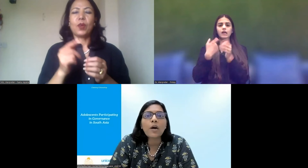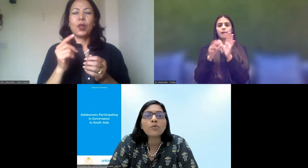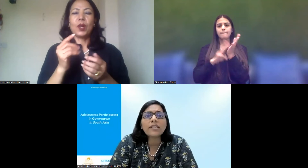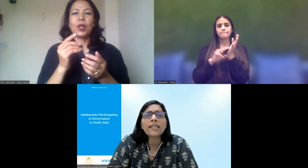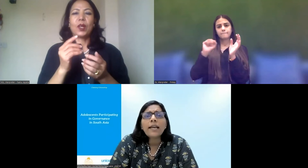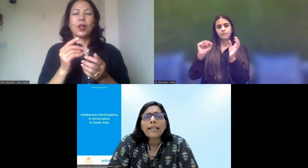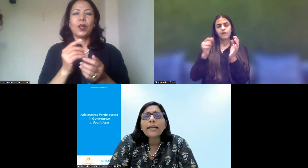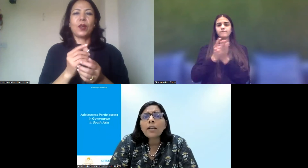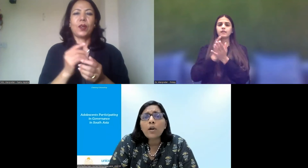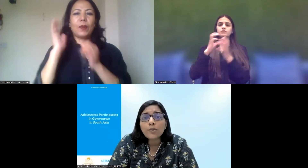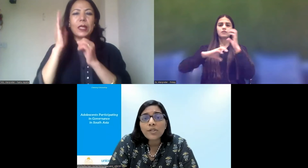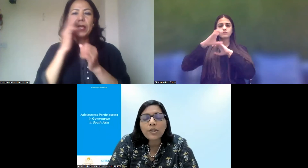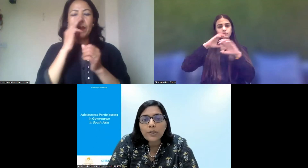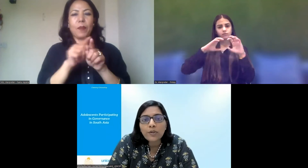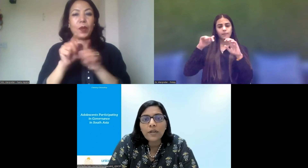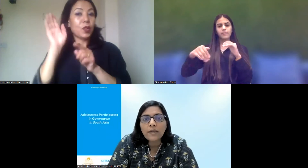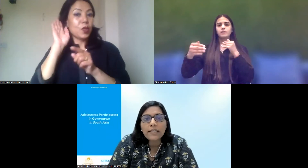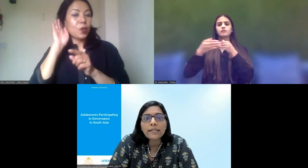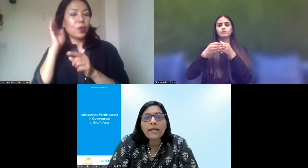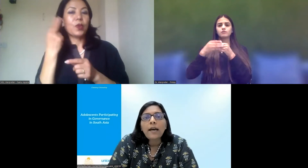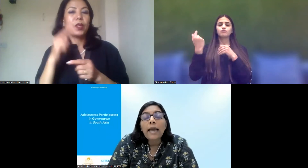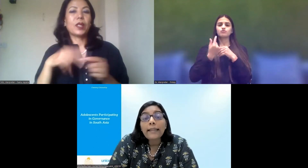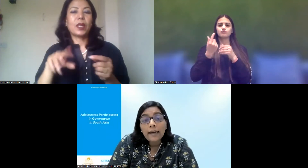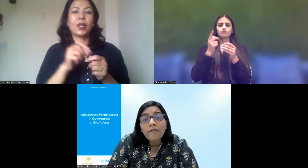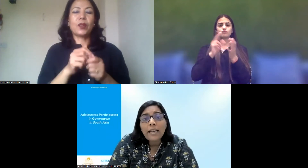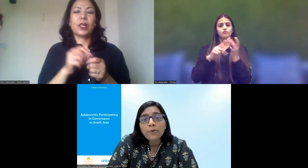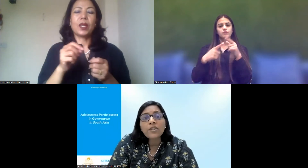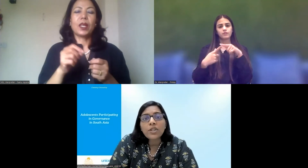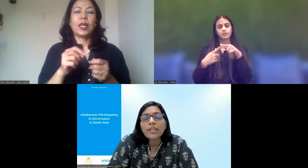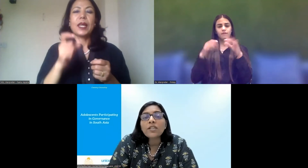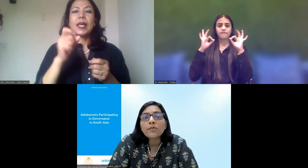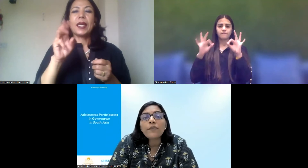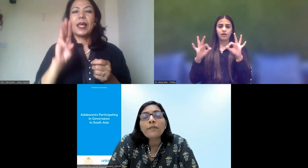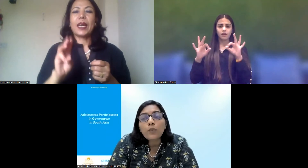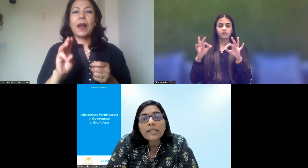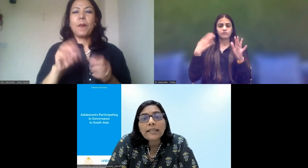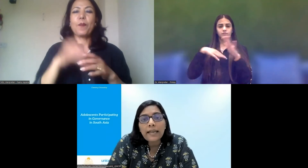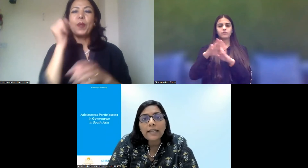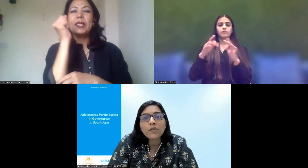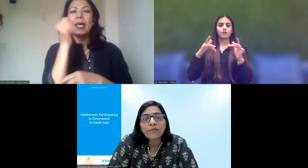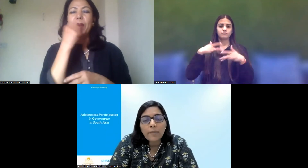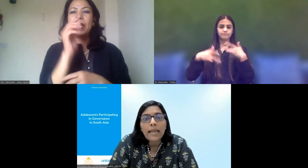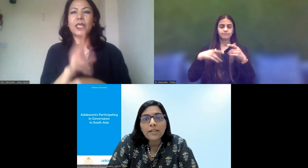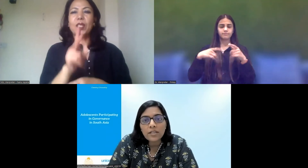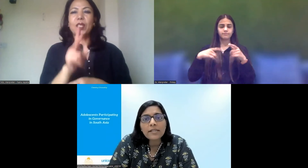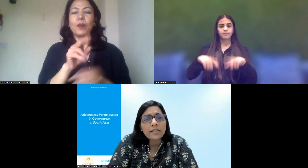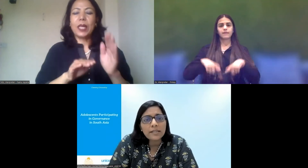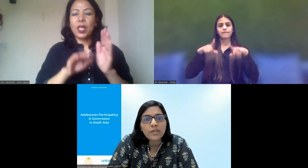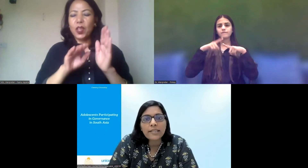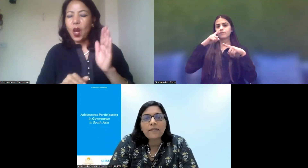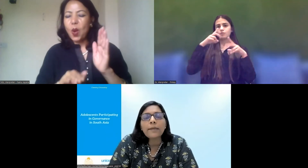village councils, they are the closest unit of governance, and they are well positioned in terms of influencing the lives of women and